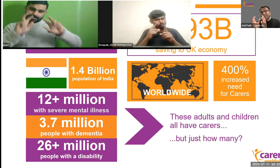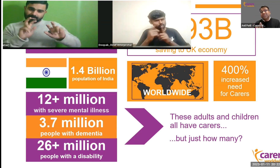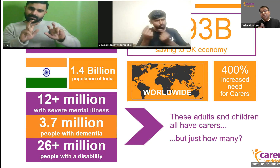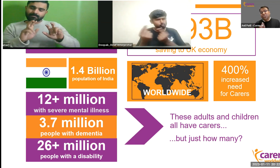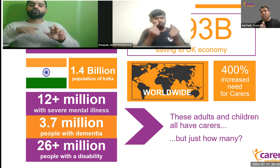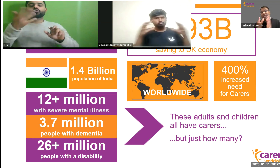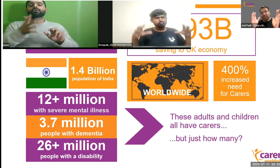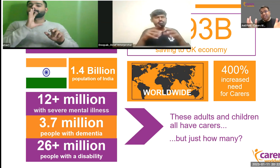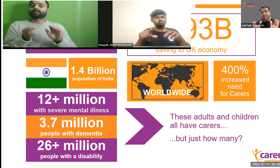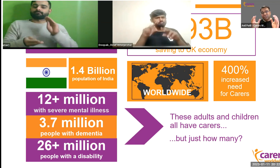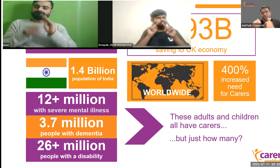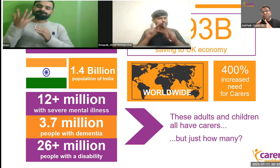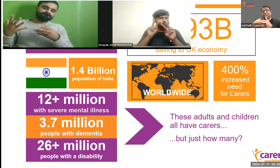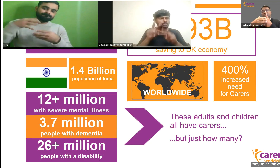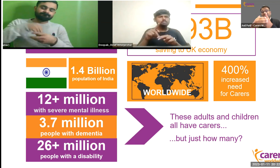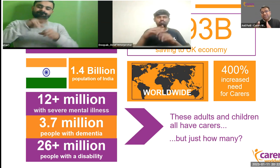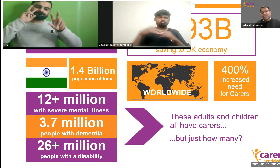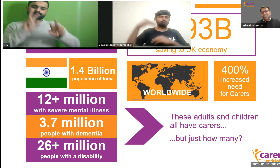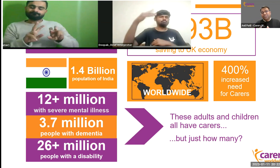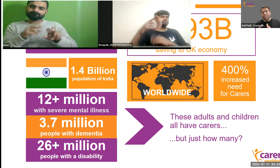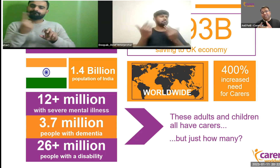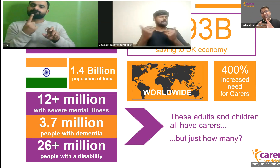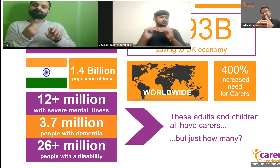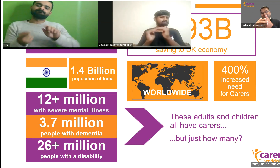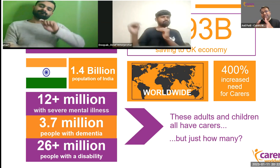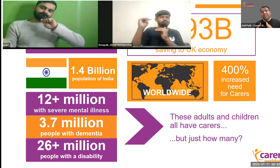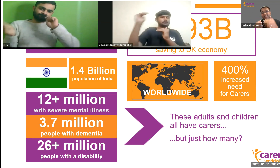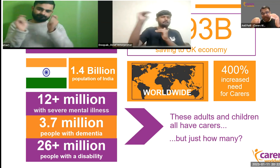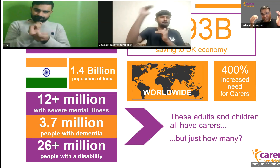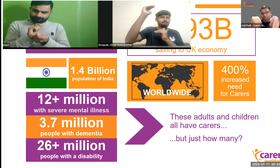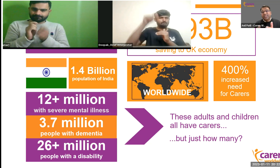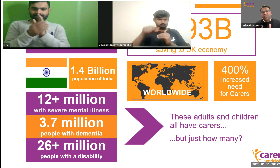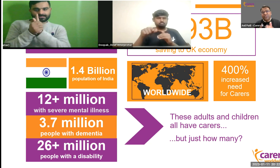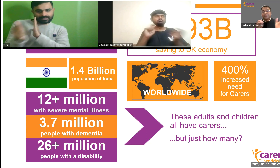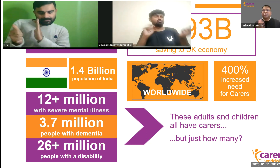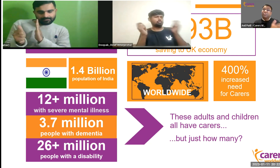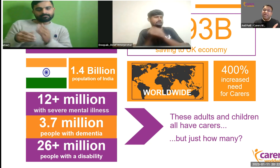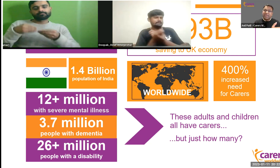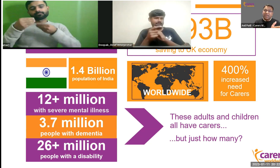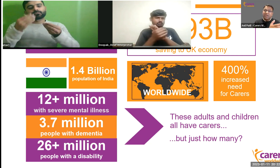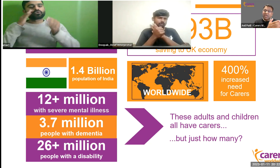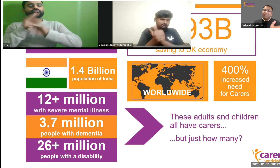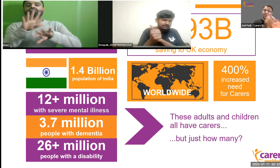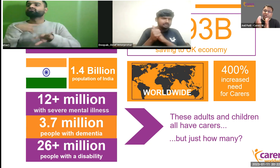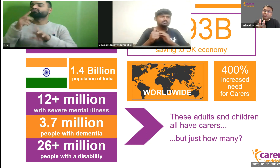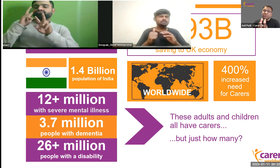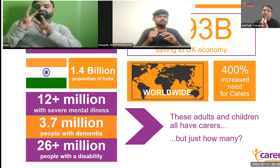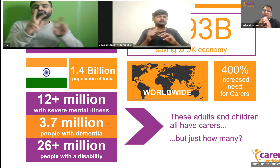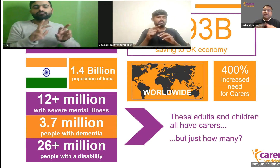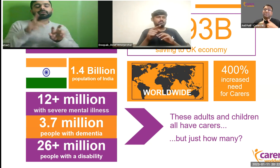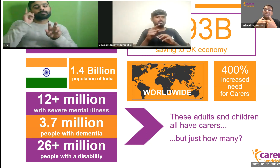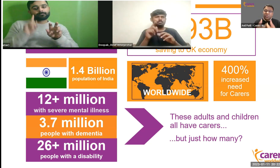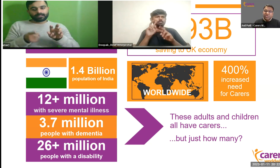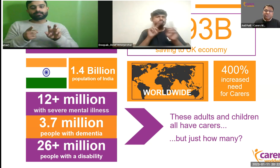also please include carers, not just to transform the skills and provide the information whom they're caring, but